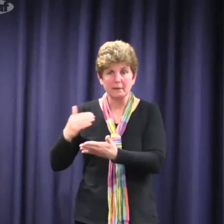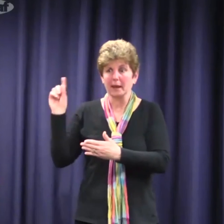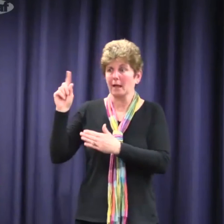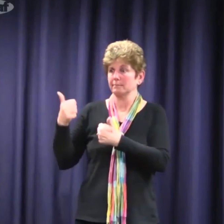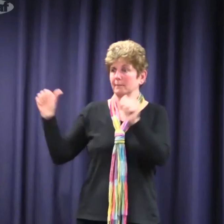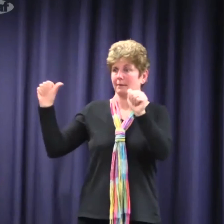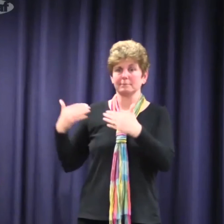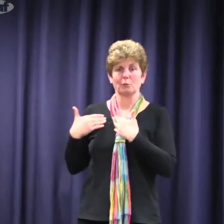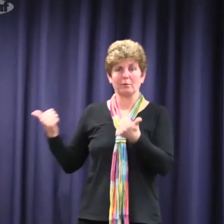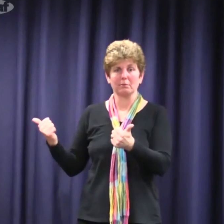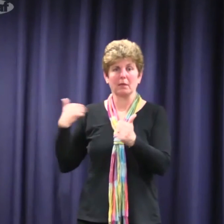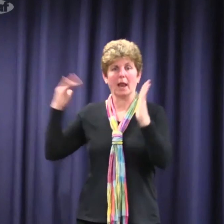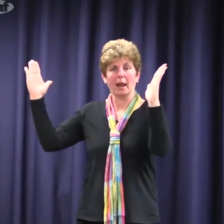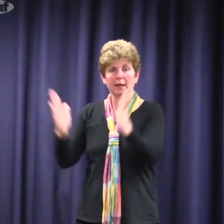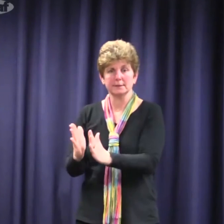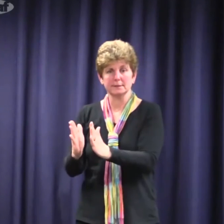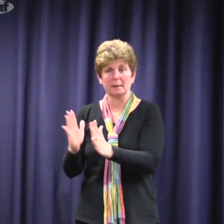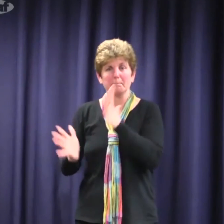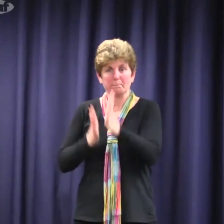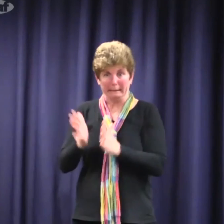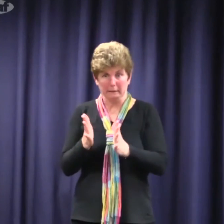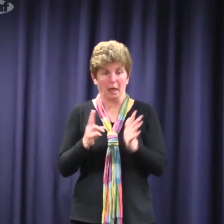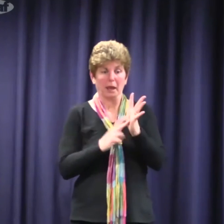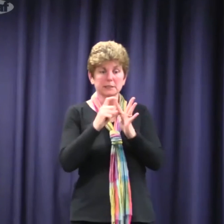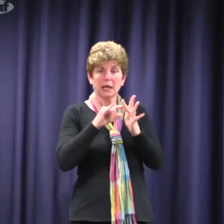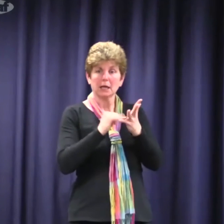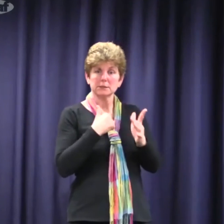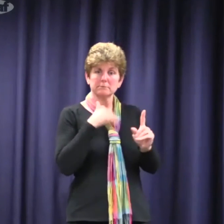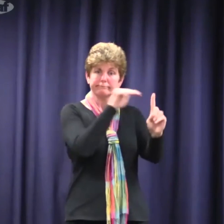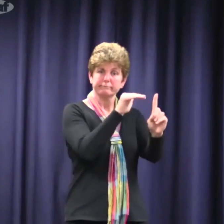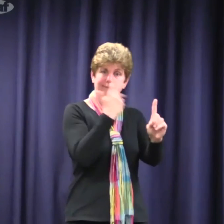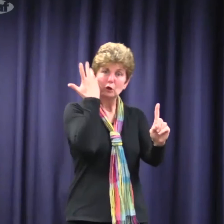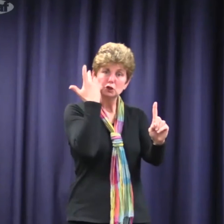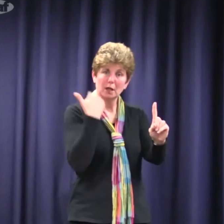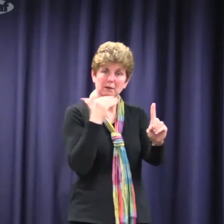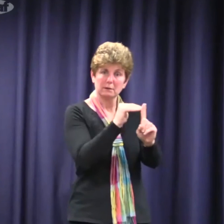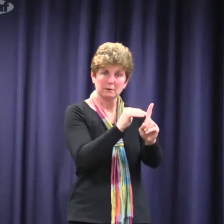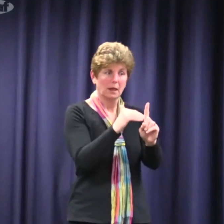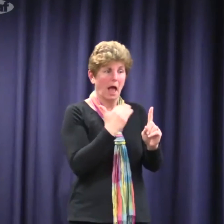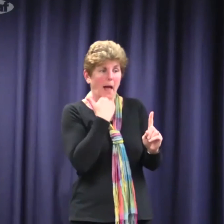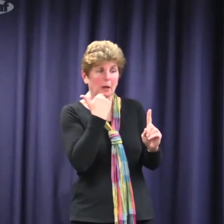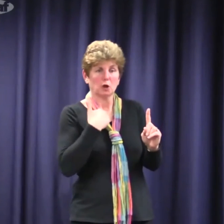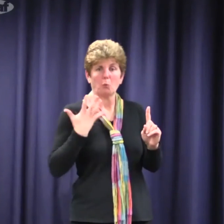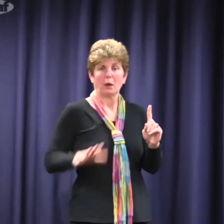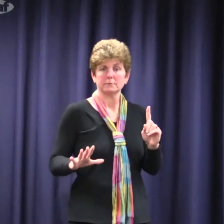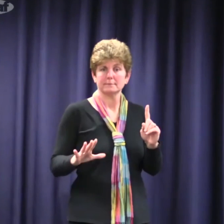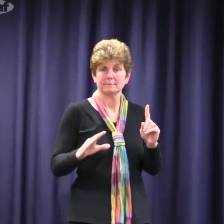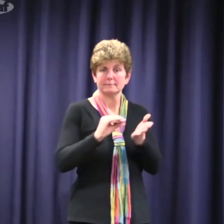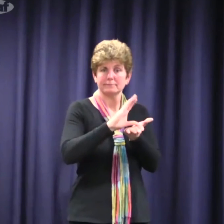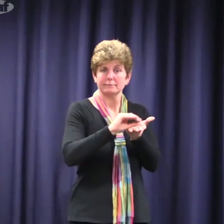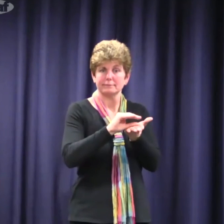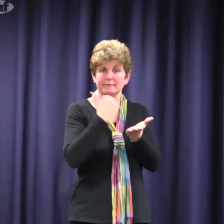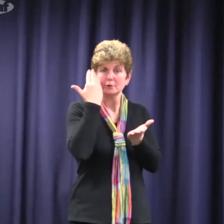an interpreter constantly. A family member did fall very ill and I had to access an interpreter many